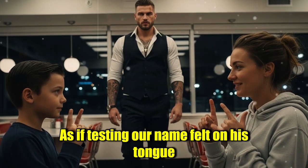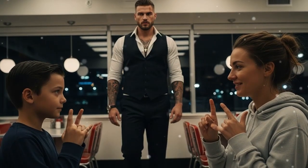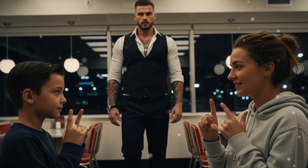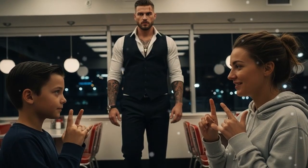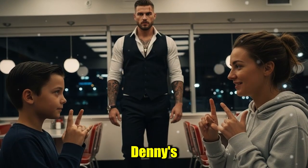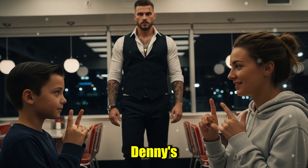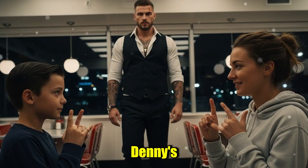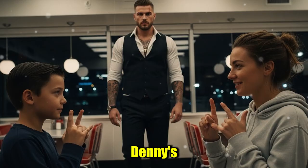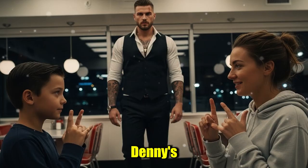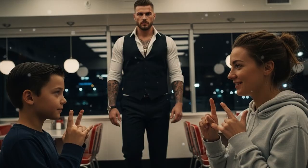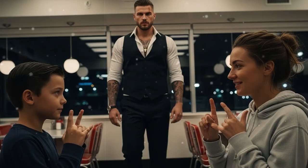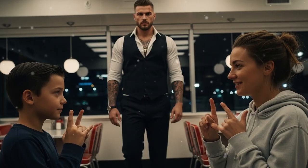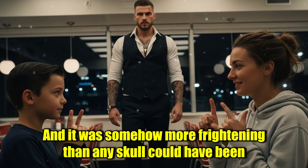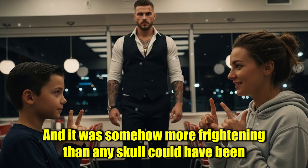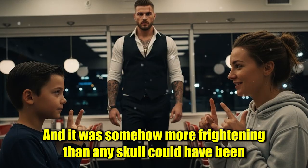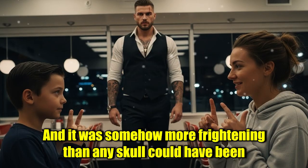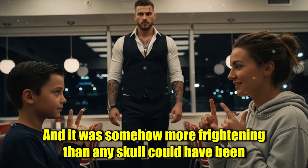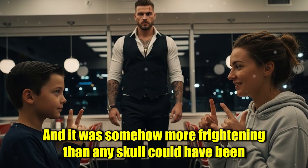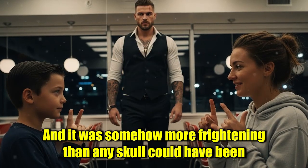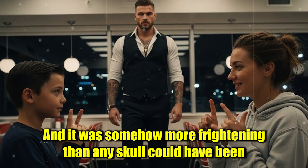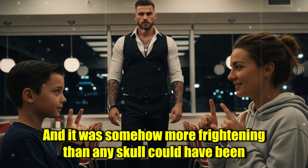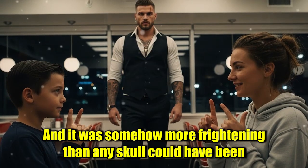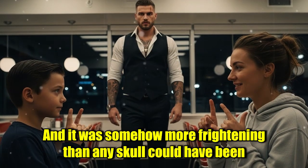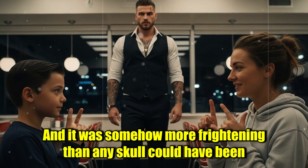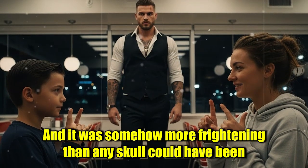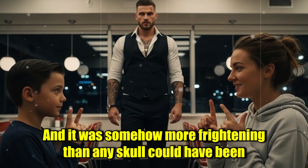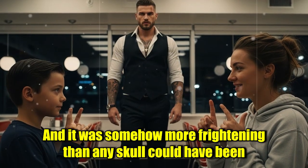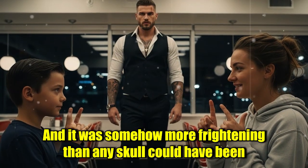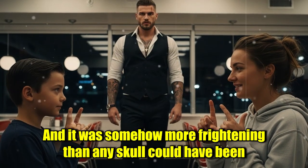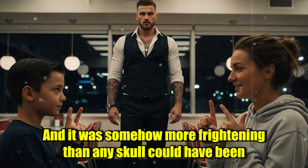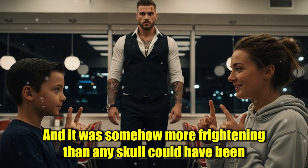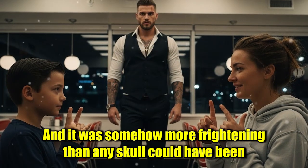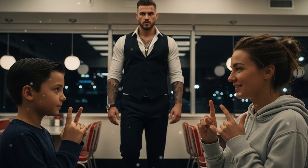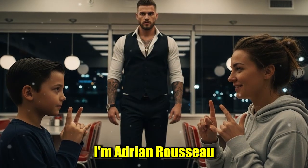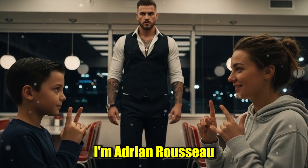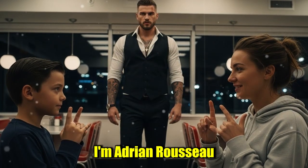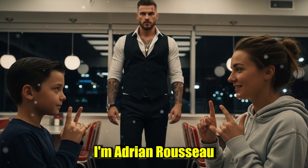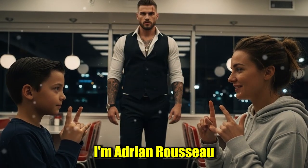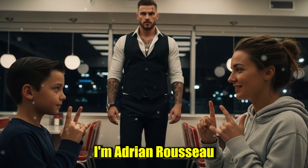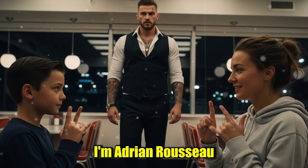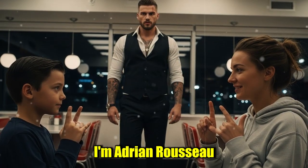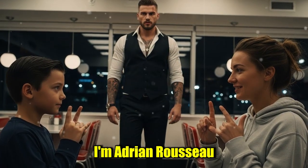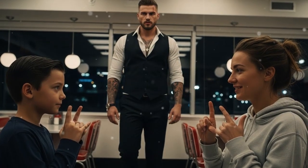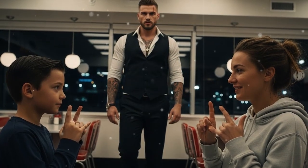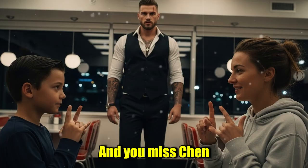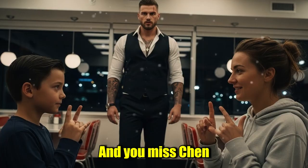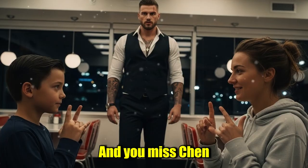tongue. Then he smiled, and it was somehow more frightening than any scowl could have been. "I'm Adrian Russo. And you,